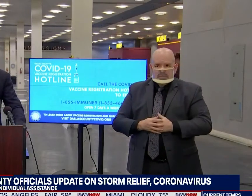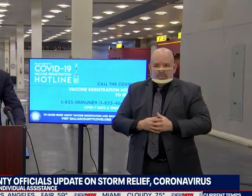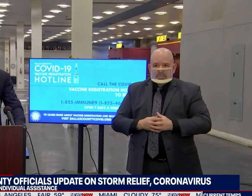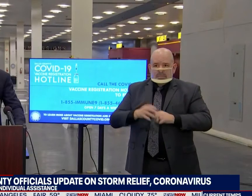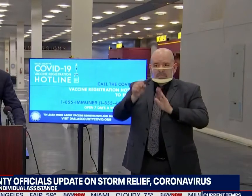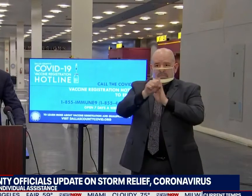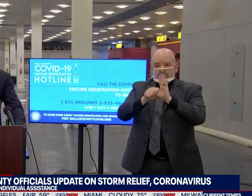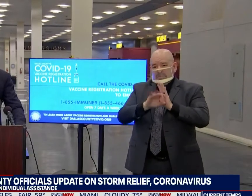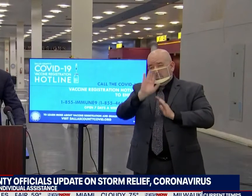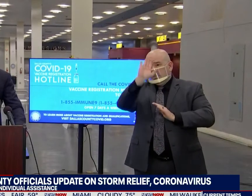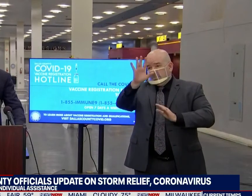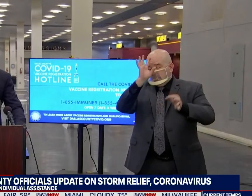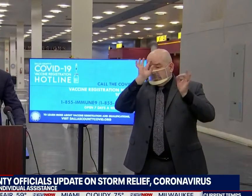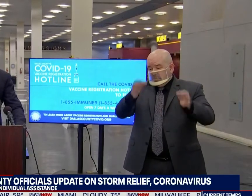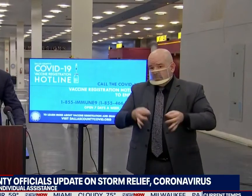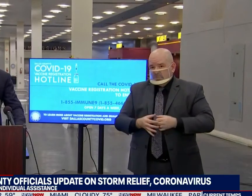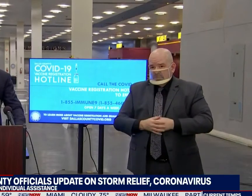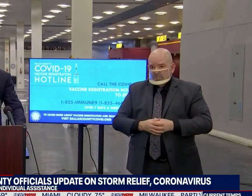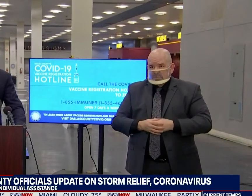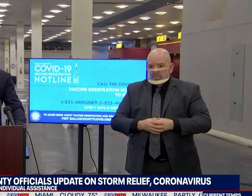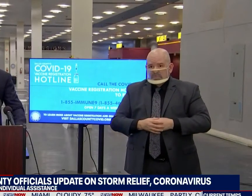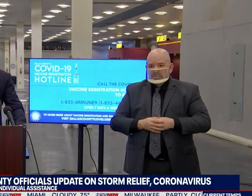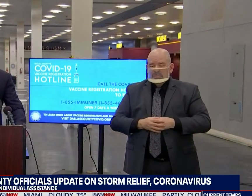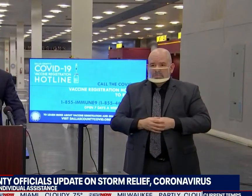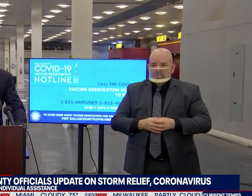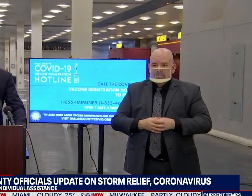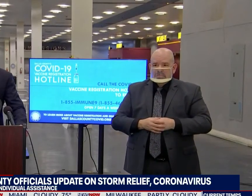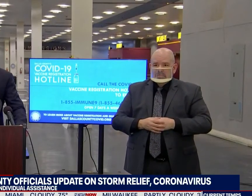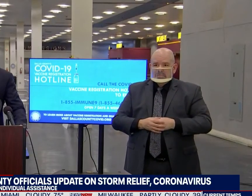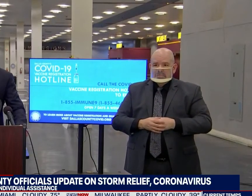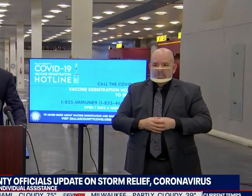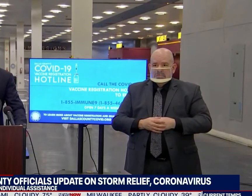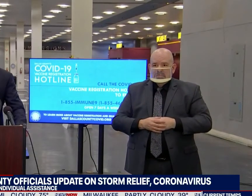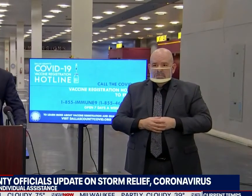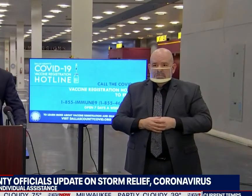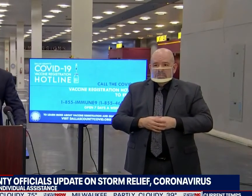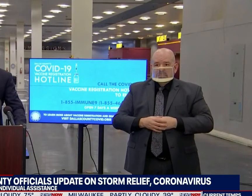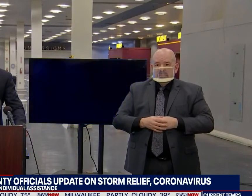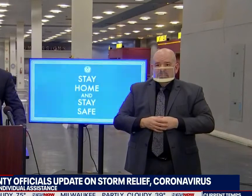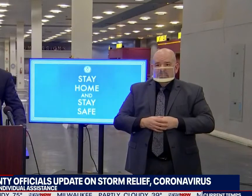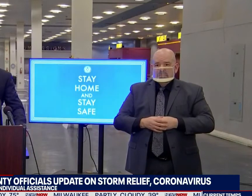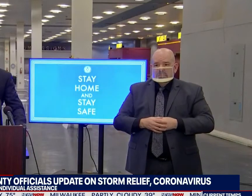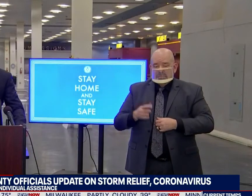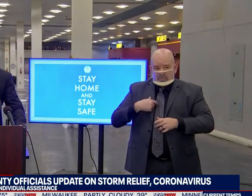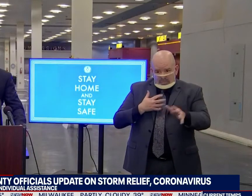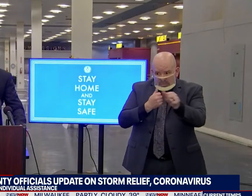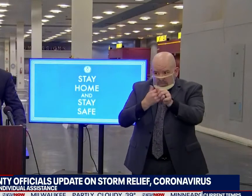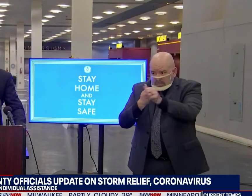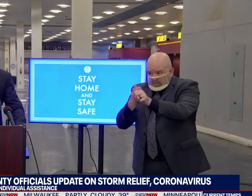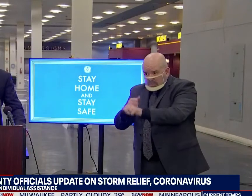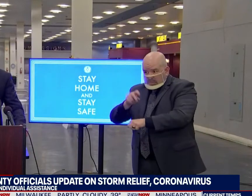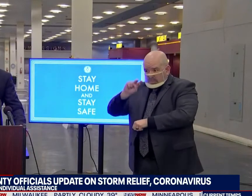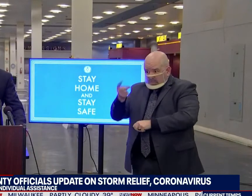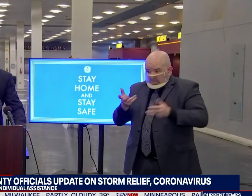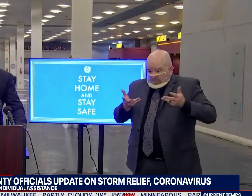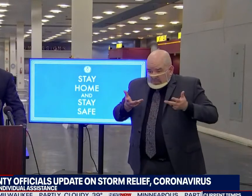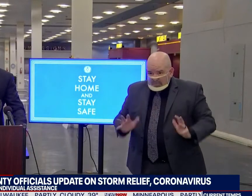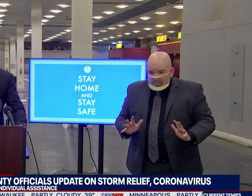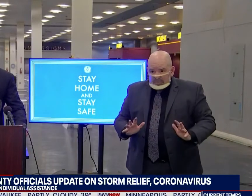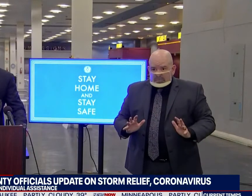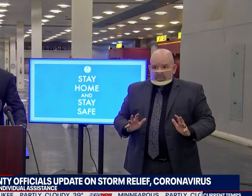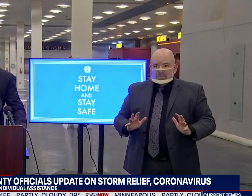our second doses. We're only administering second doses until we catch up um and from the winter weather